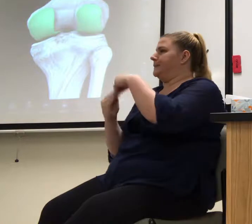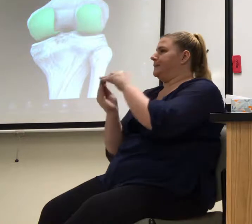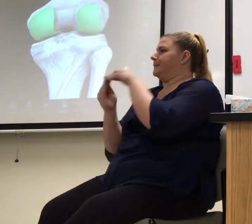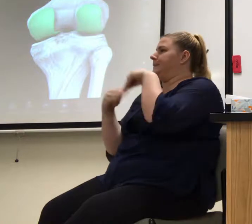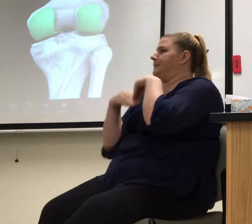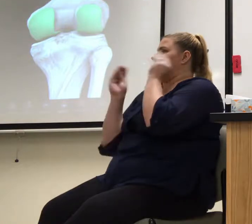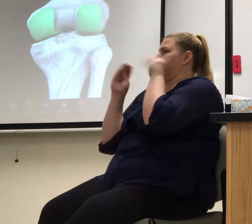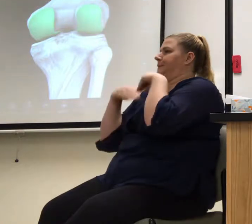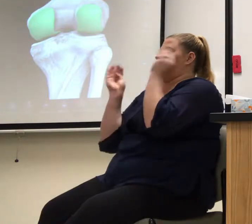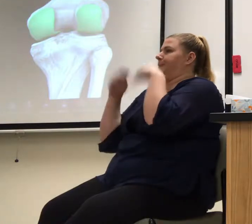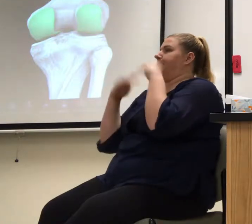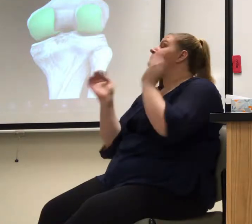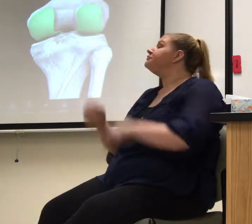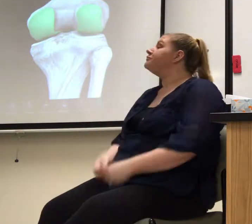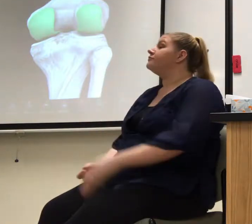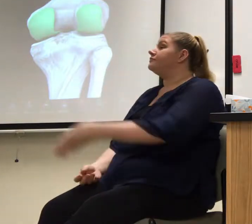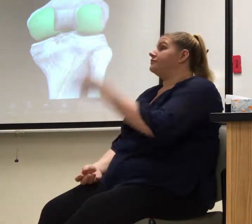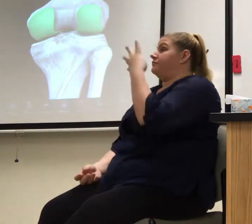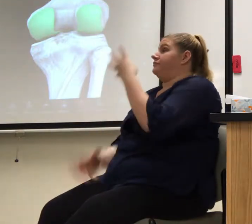Actually, there's 4.